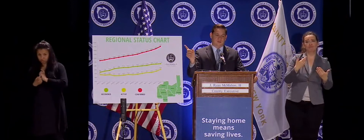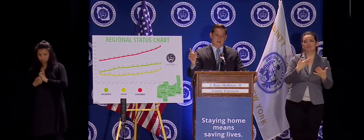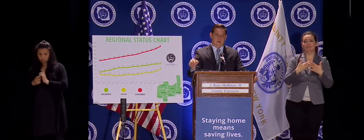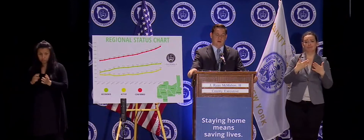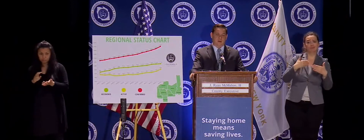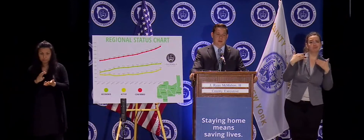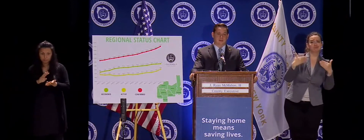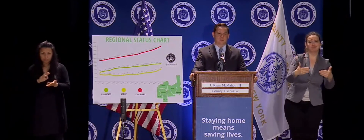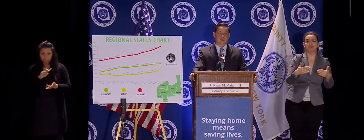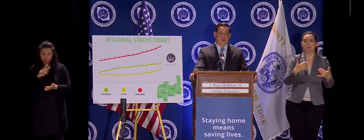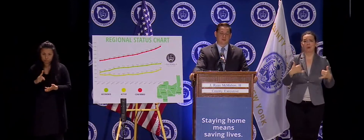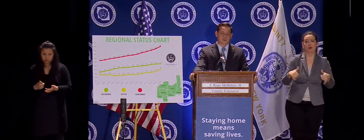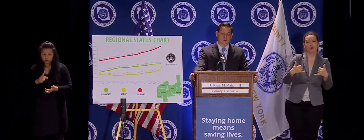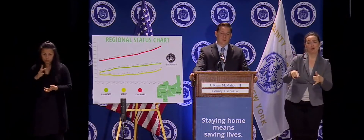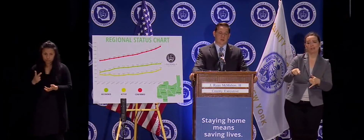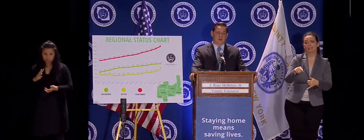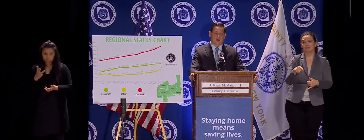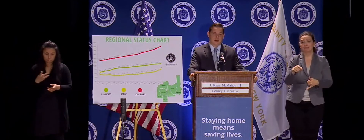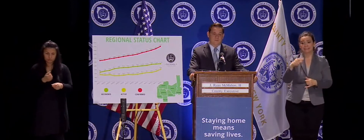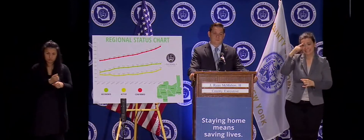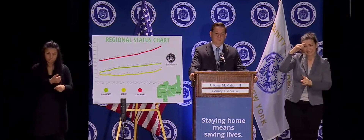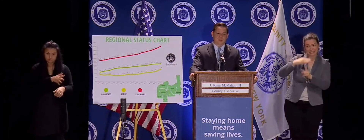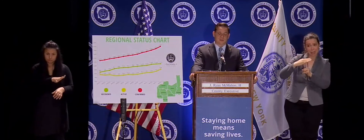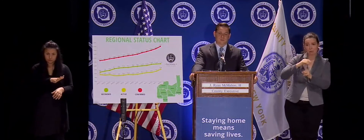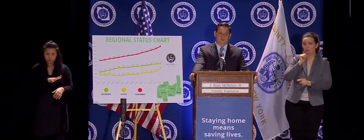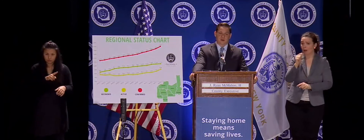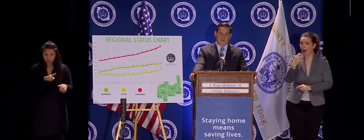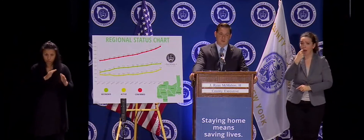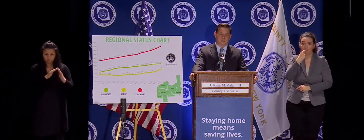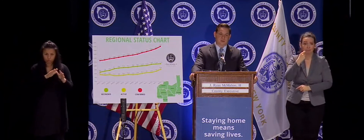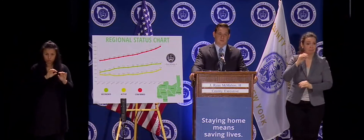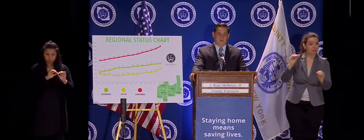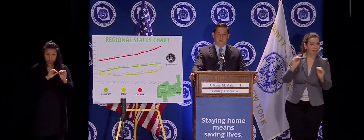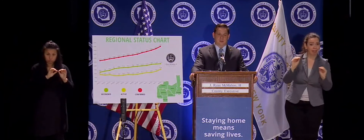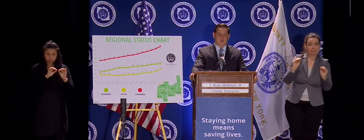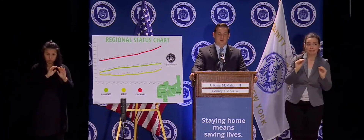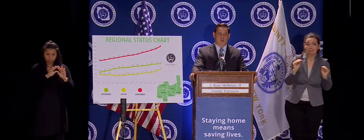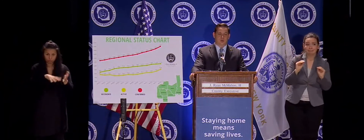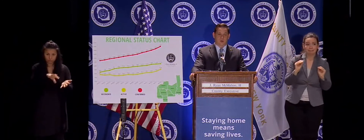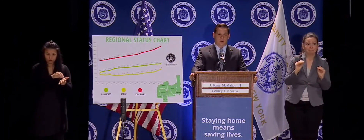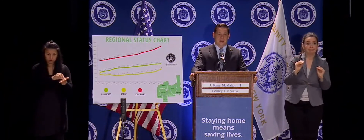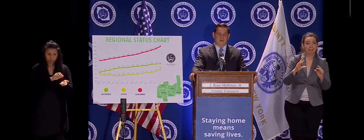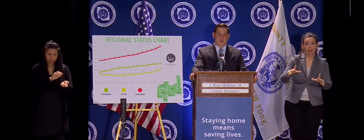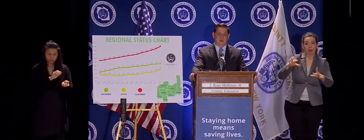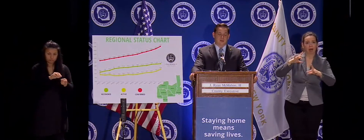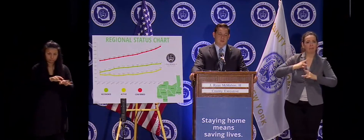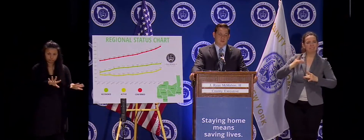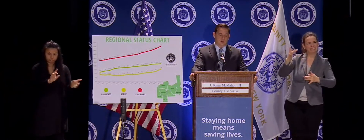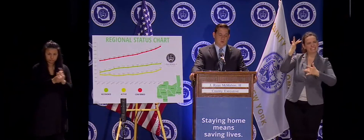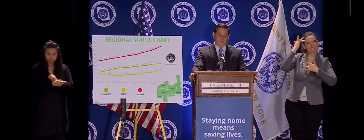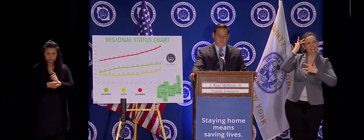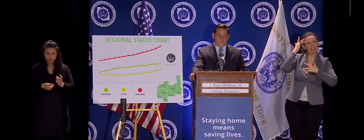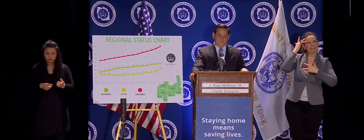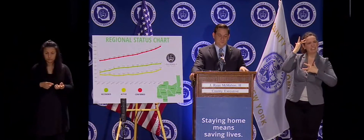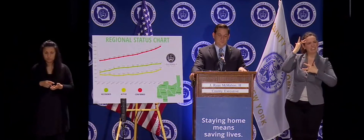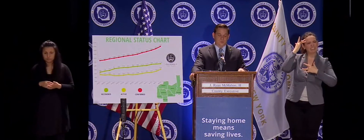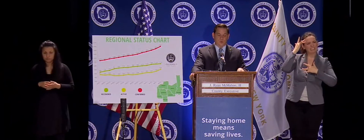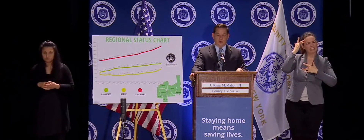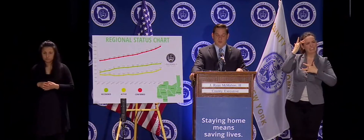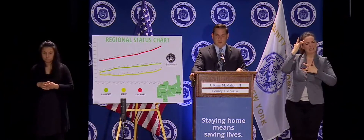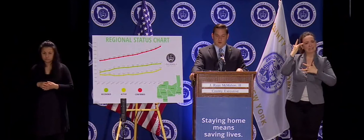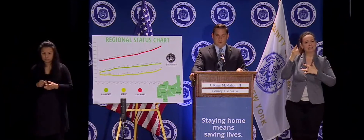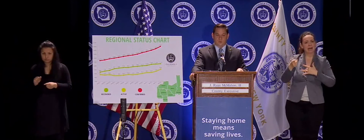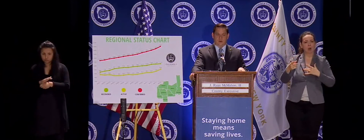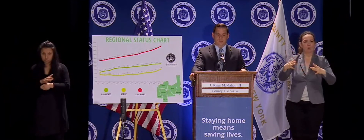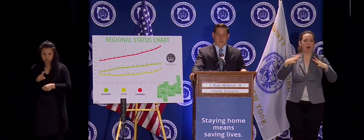and your family all ends up getting it. So it's very disruptive, and it's no joke when you have it. So